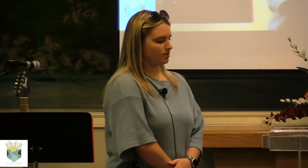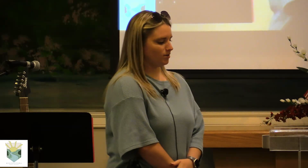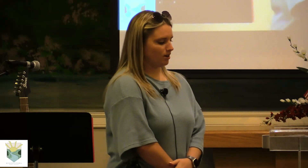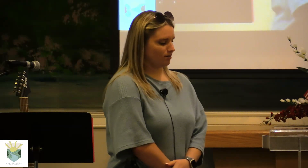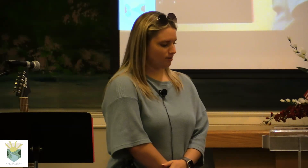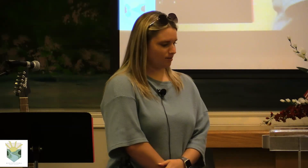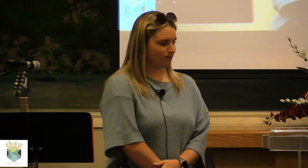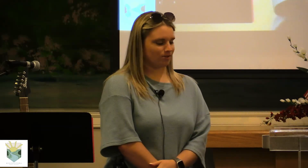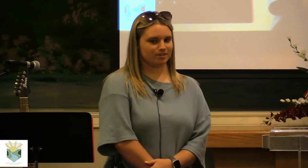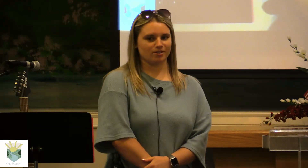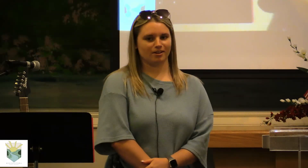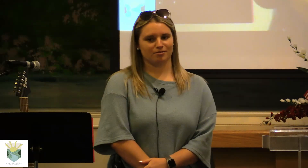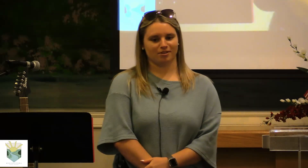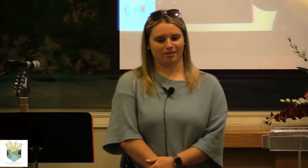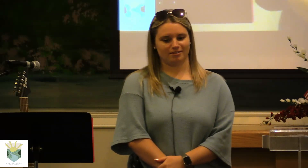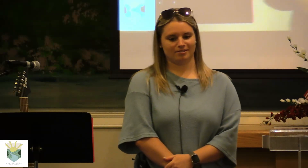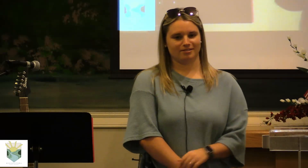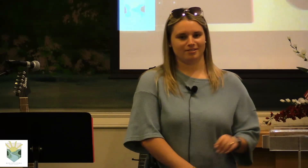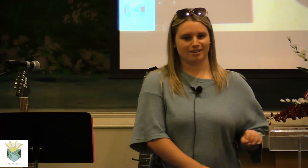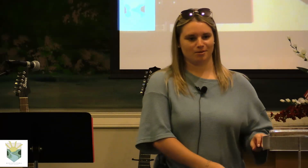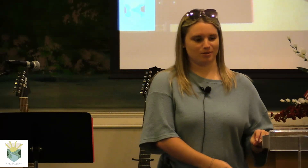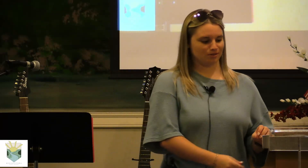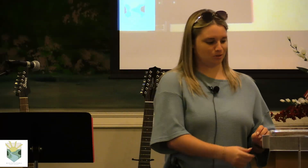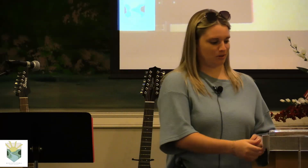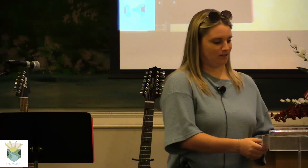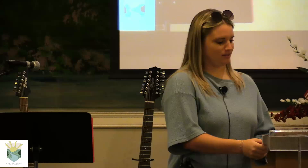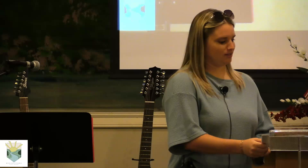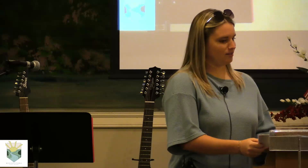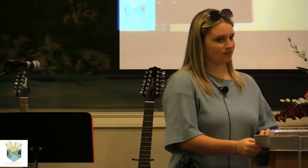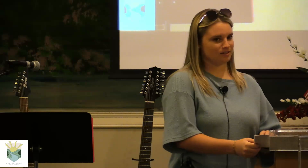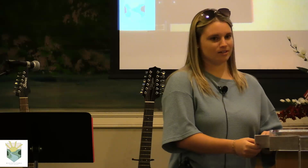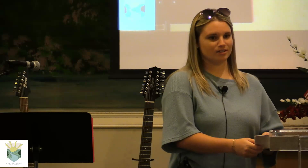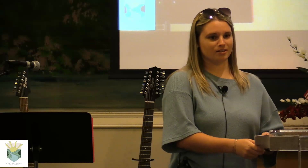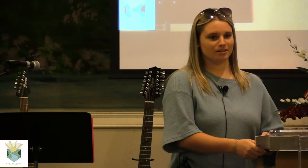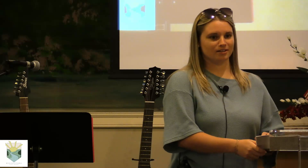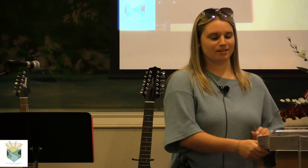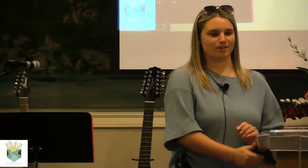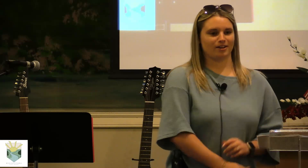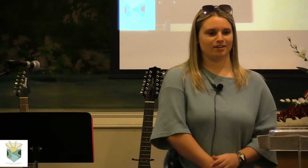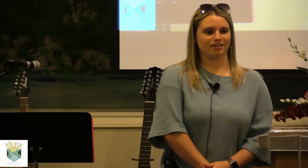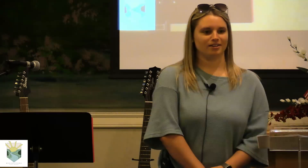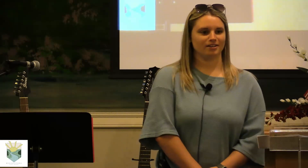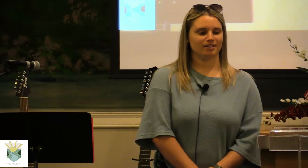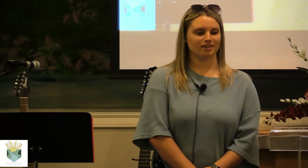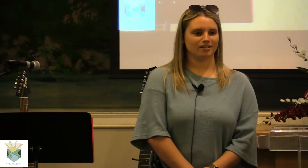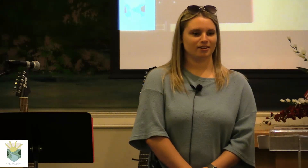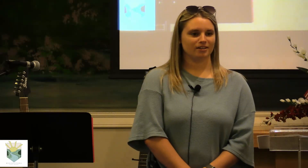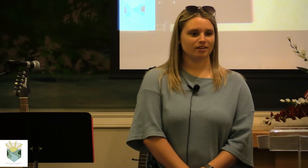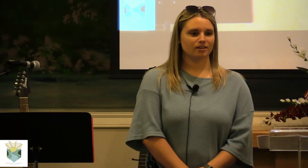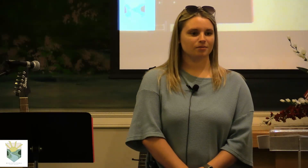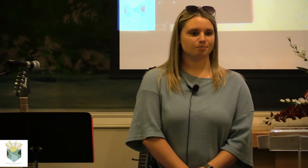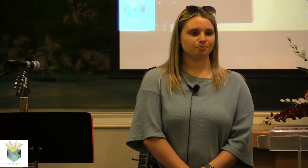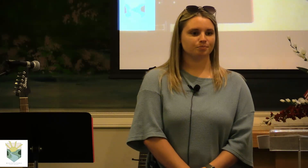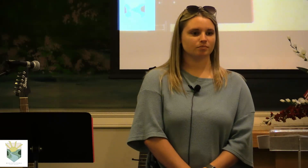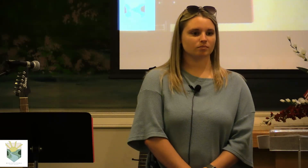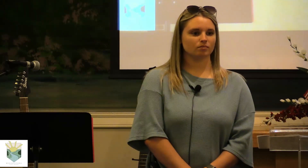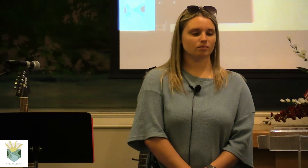Okay, well, that's all I've got. I hope y'all enjoyed it. I've got one more. Okay. Yes, ma'am. Can you put those